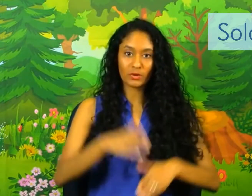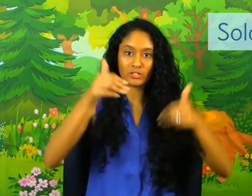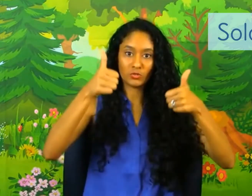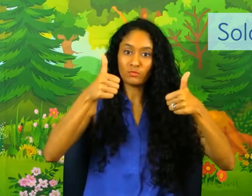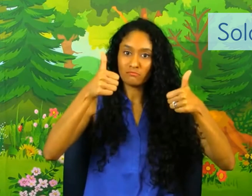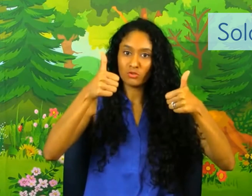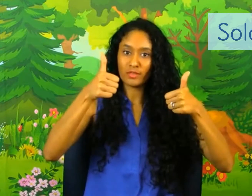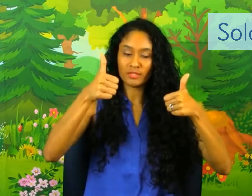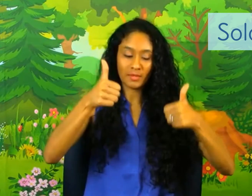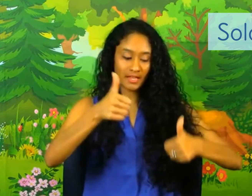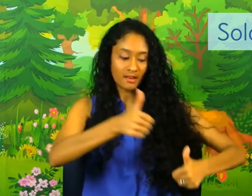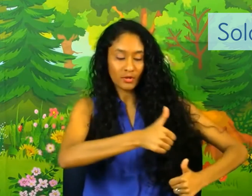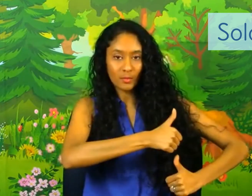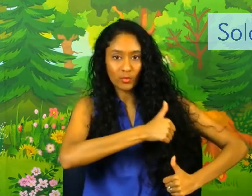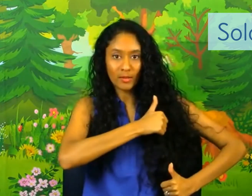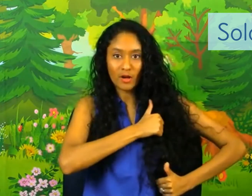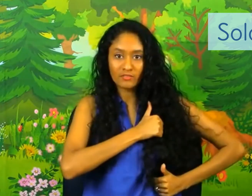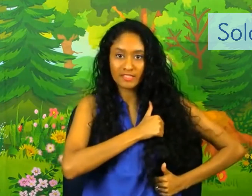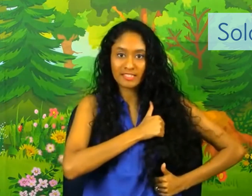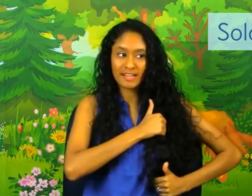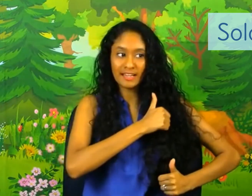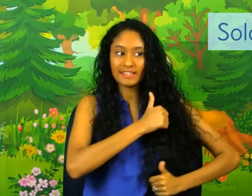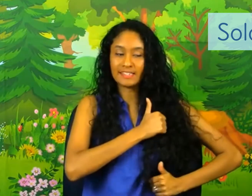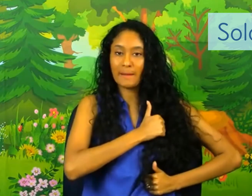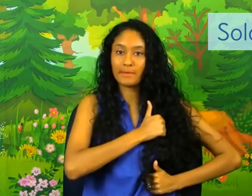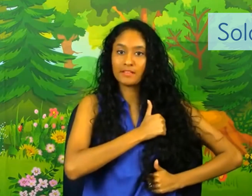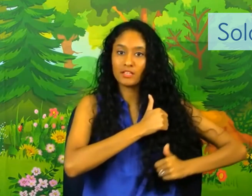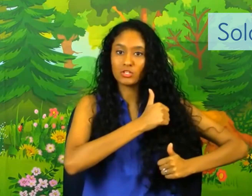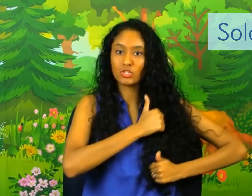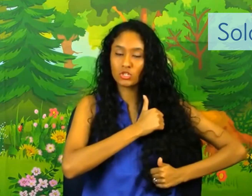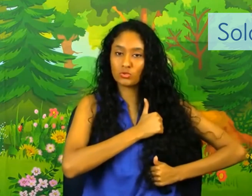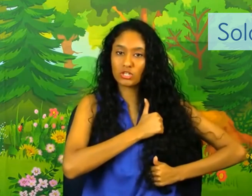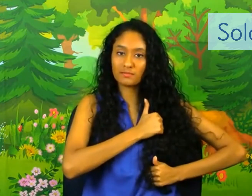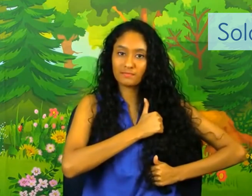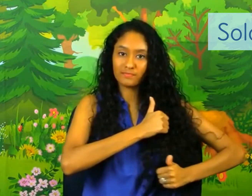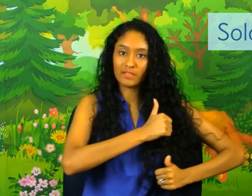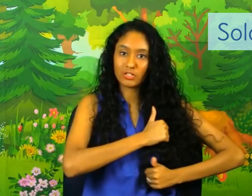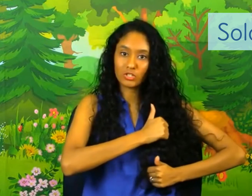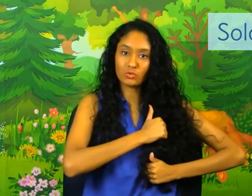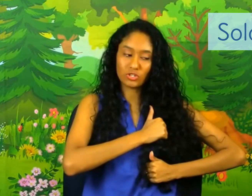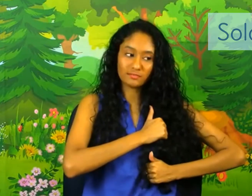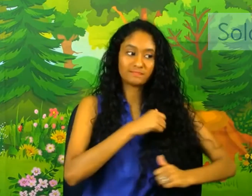do two thumbs up again and we're going to bring them off to the side and tap. Soldier, soldier.